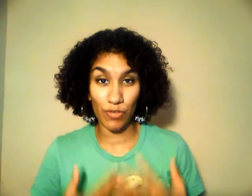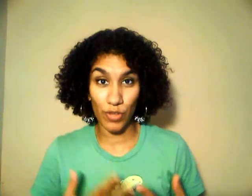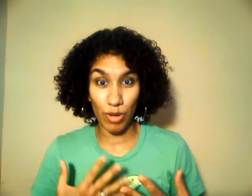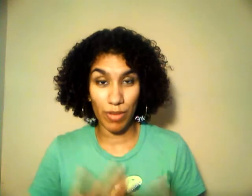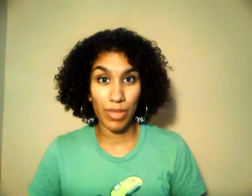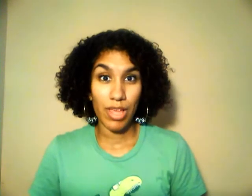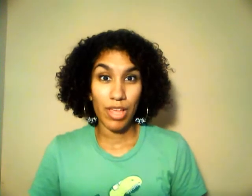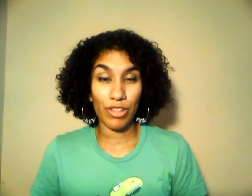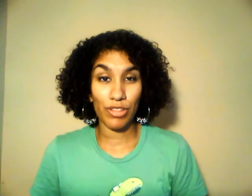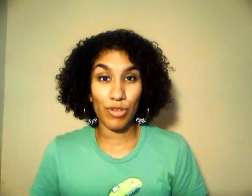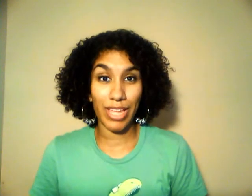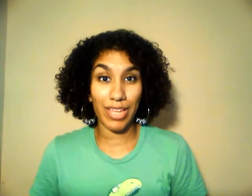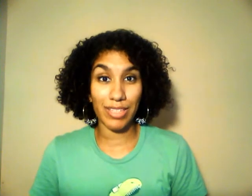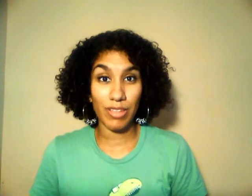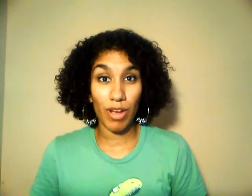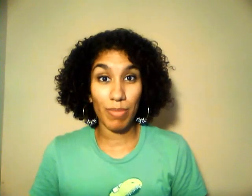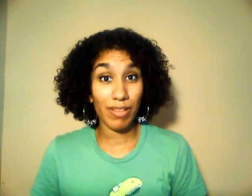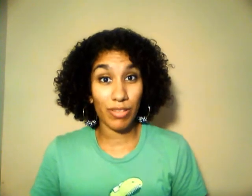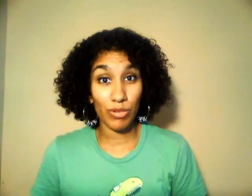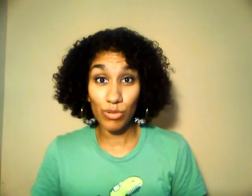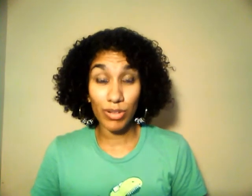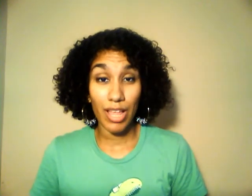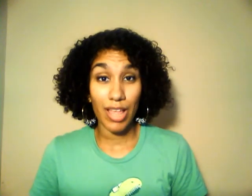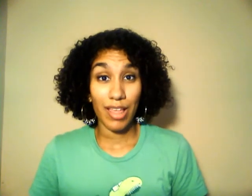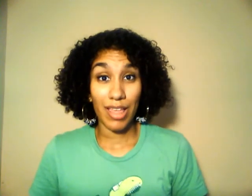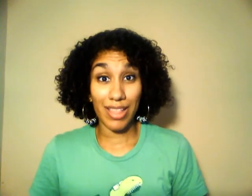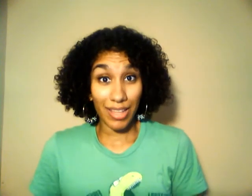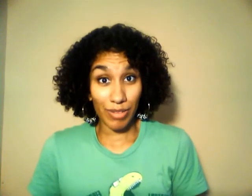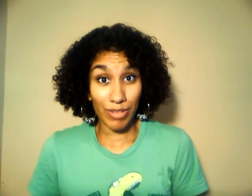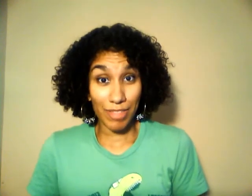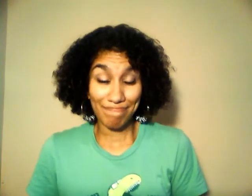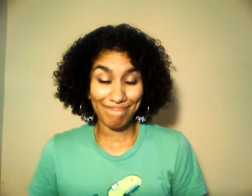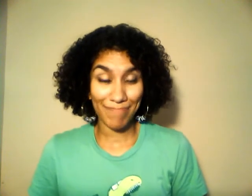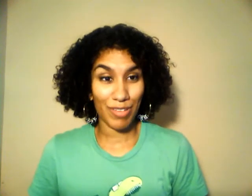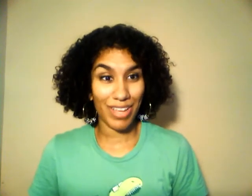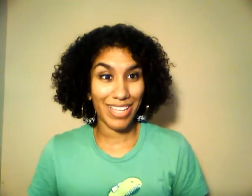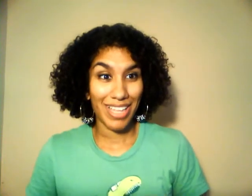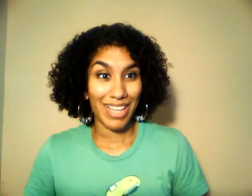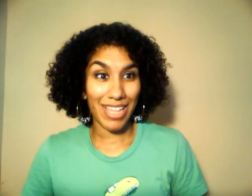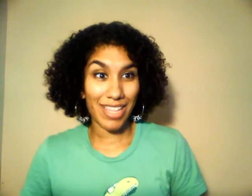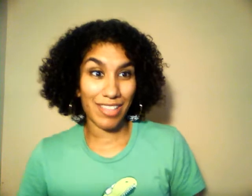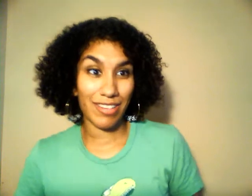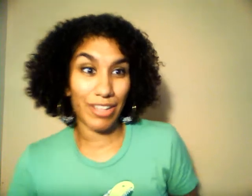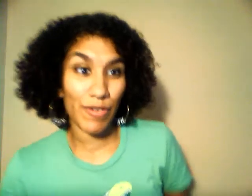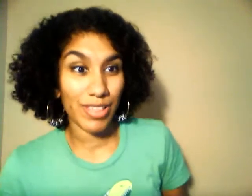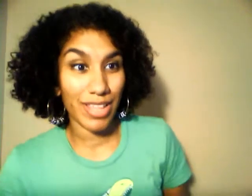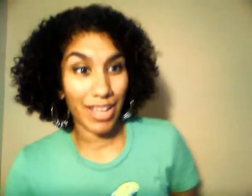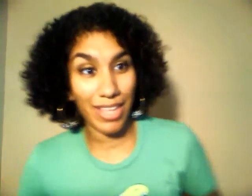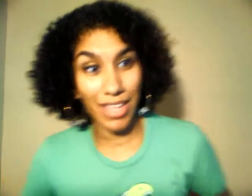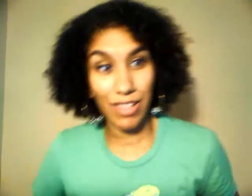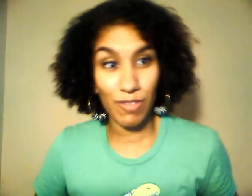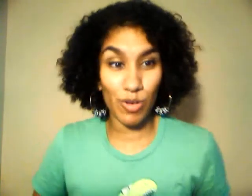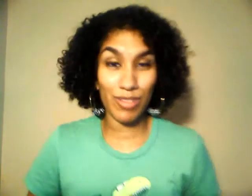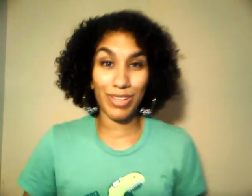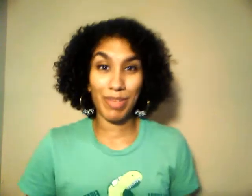a few of them so you can talk about school in sign language. Okay, let's get started. Our first sign is of course going to be